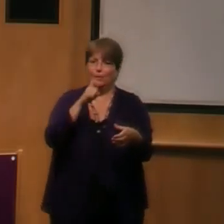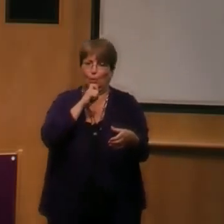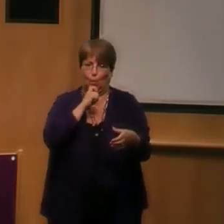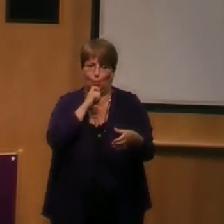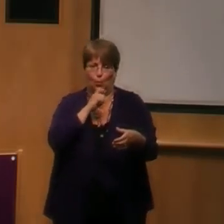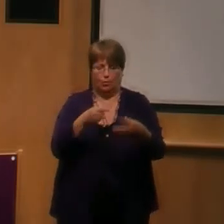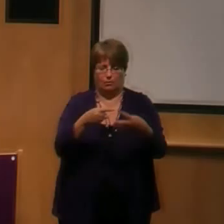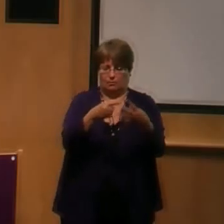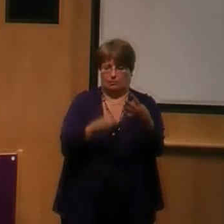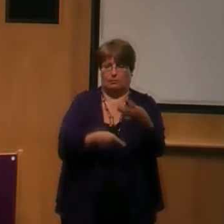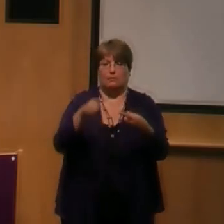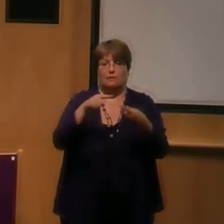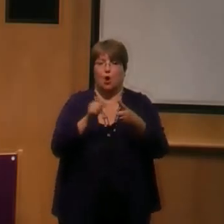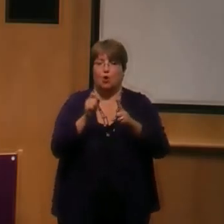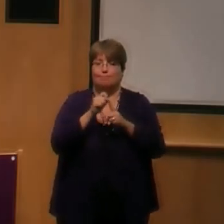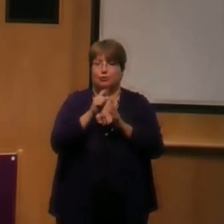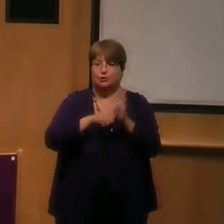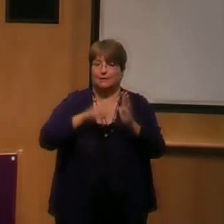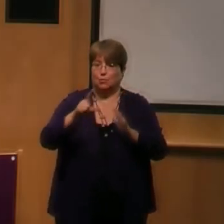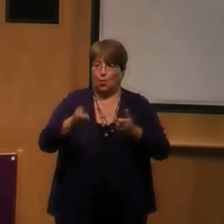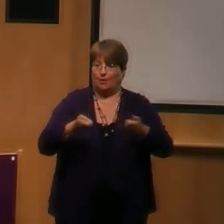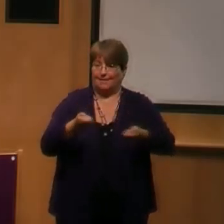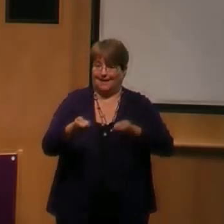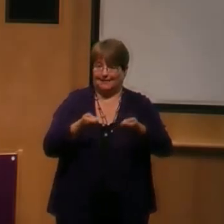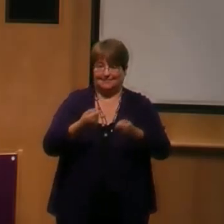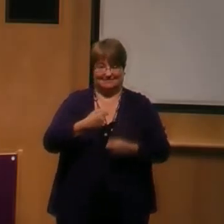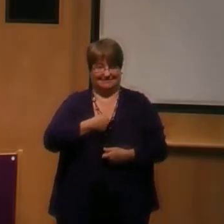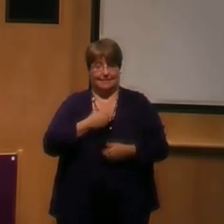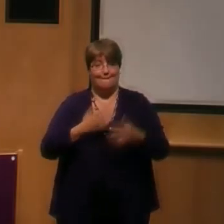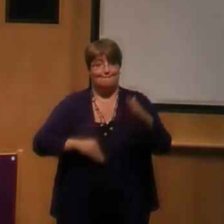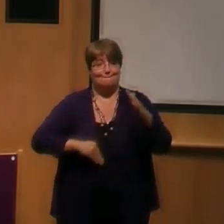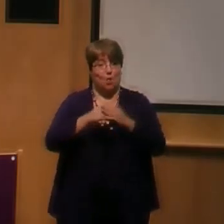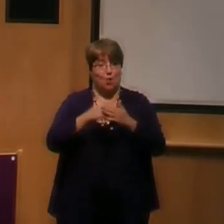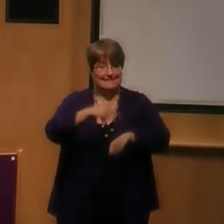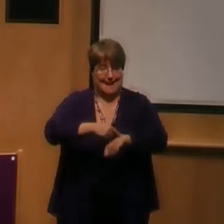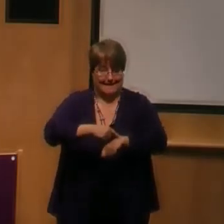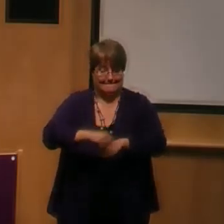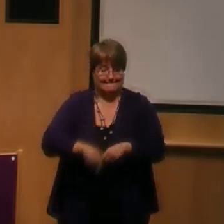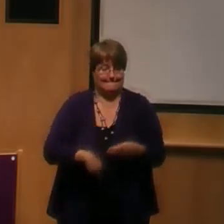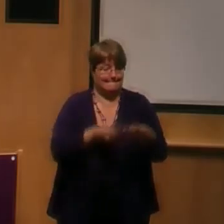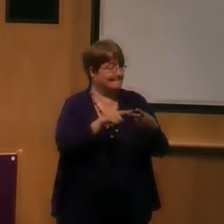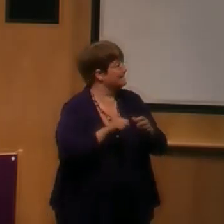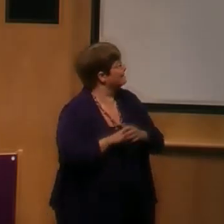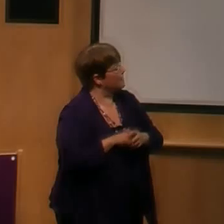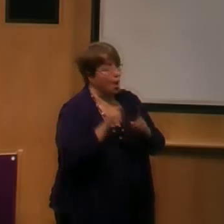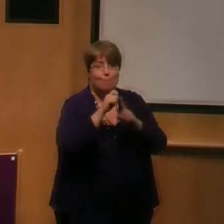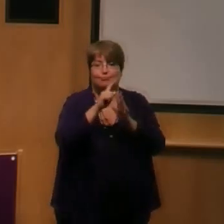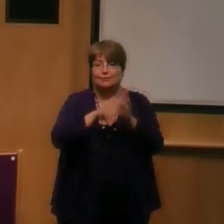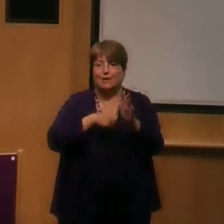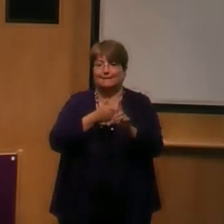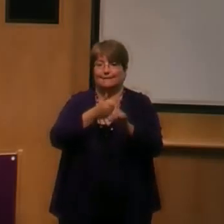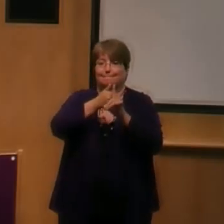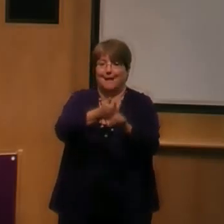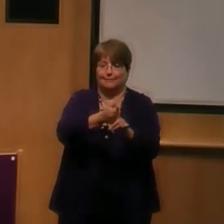The team is made up of the project coordinator, which is myself, I'm a full-time. The project